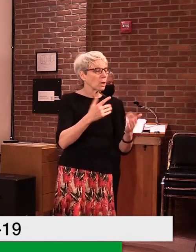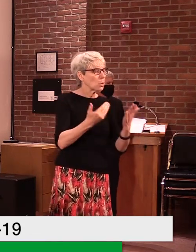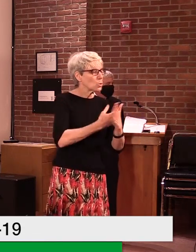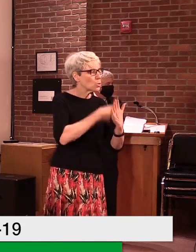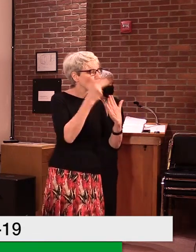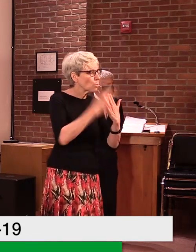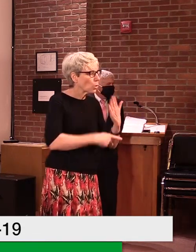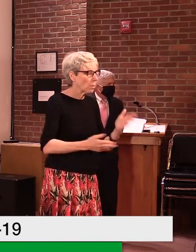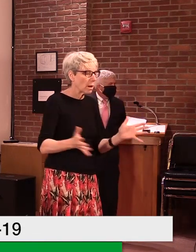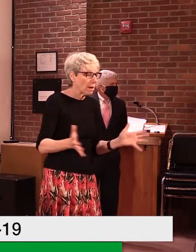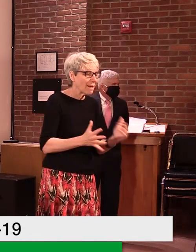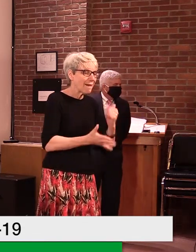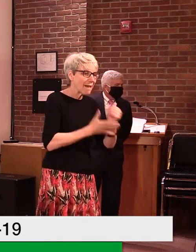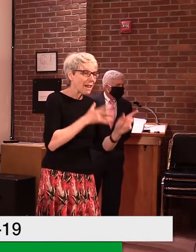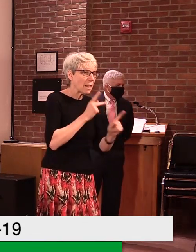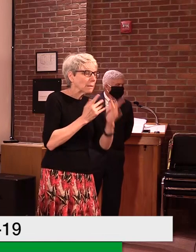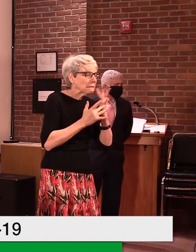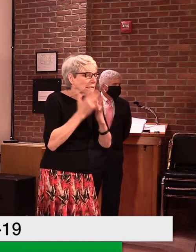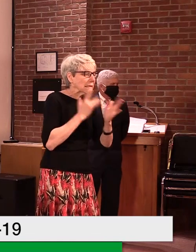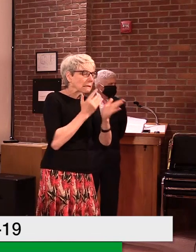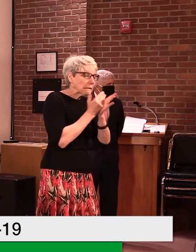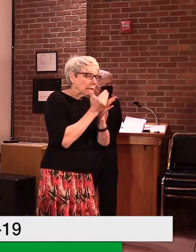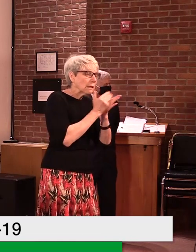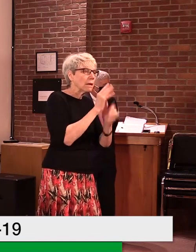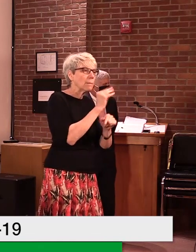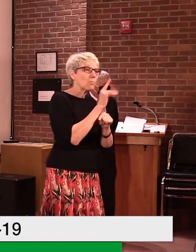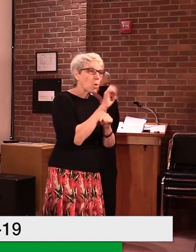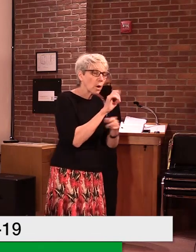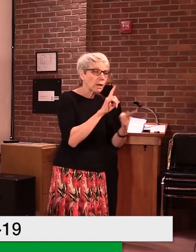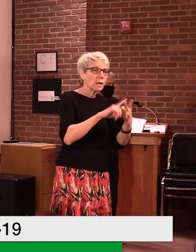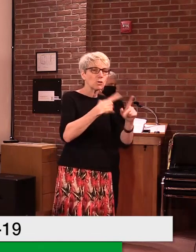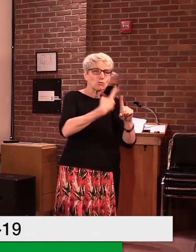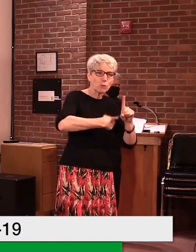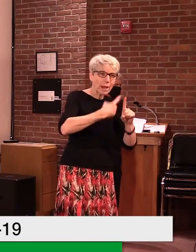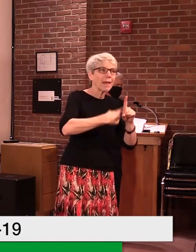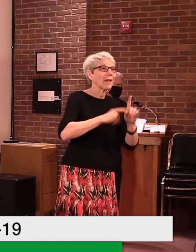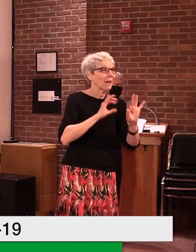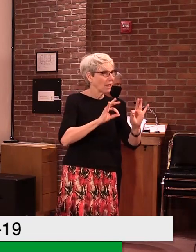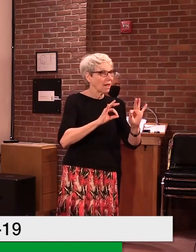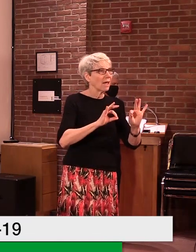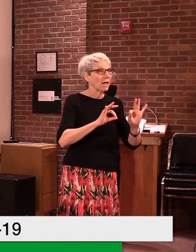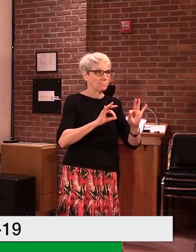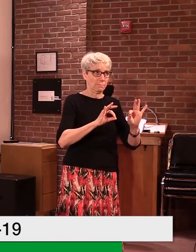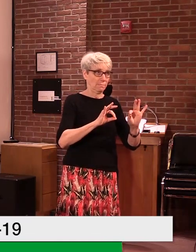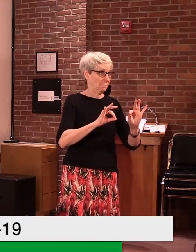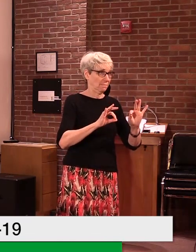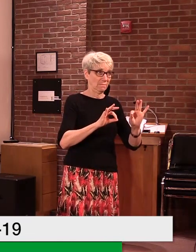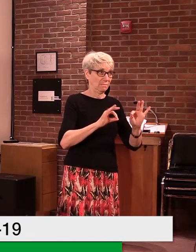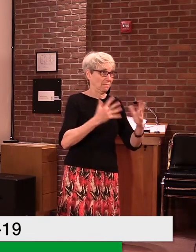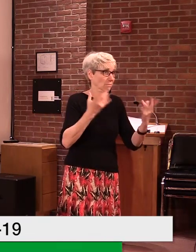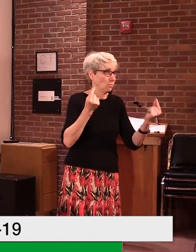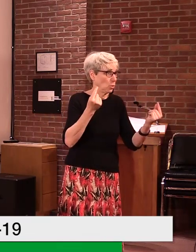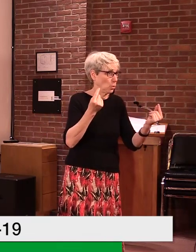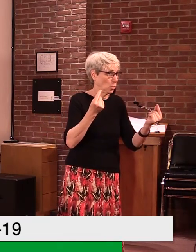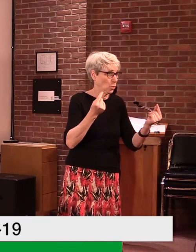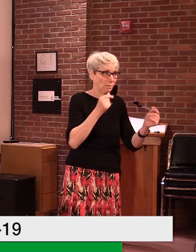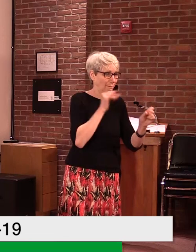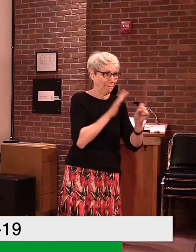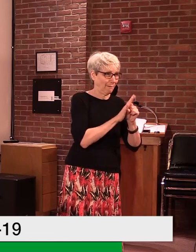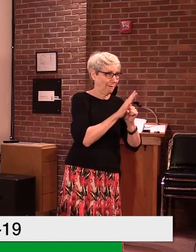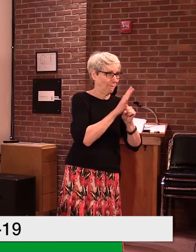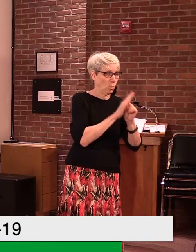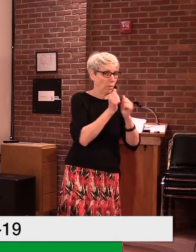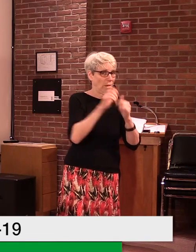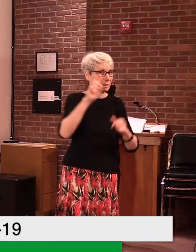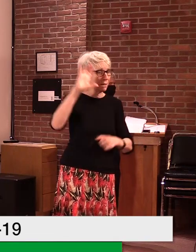that they know that's not going to be enough money. We know that a lot of Vermonters have been using food shelves and food banks. So do you